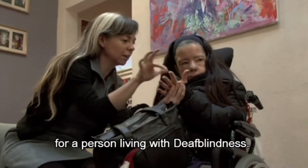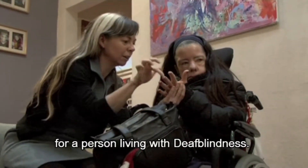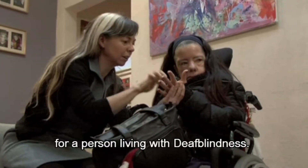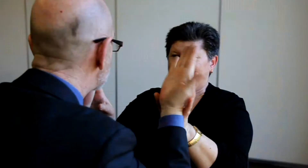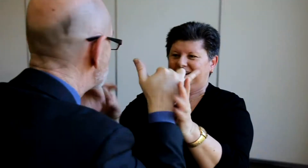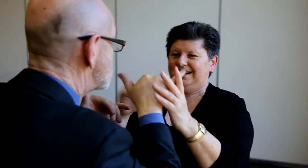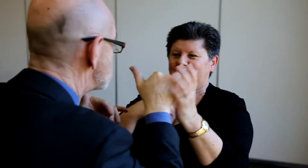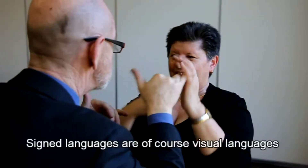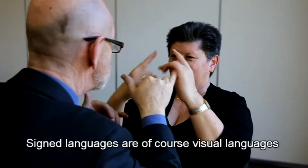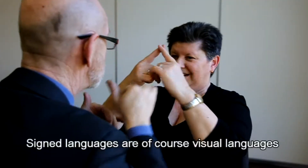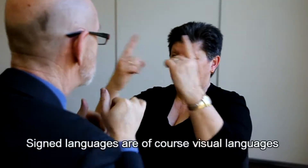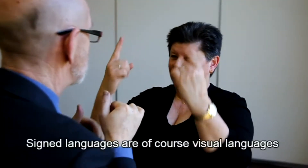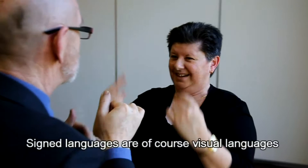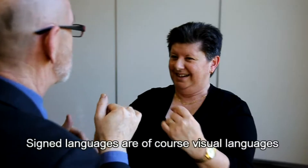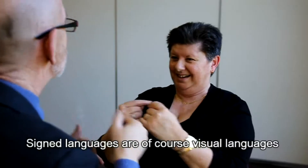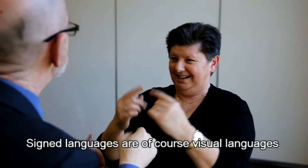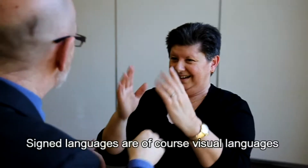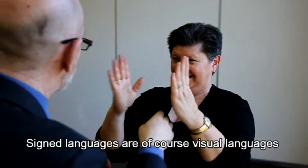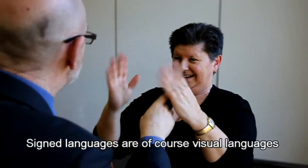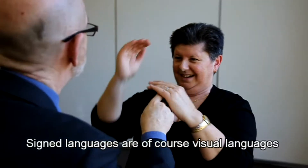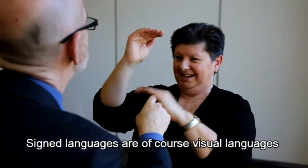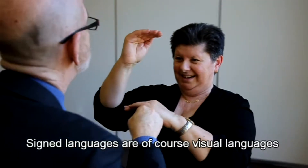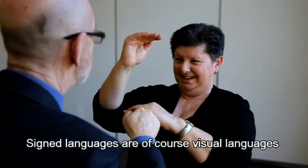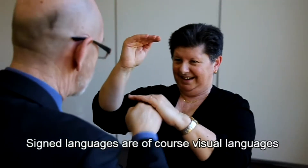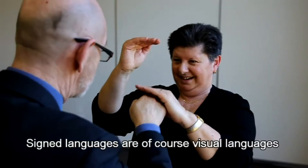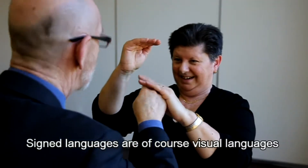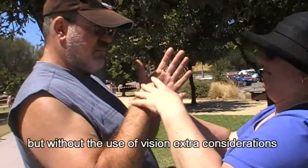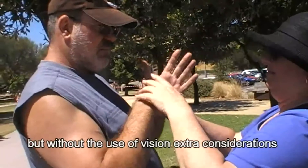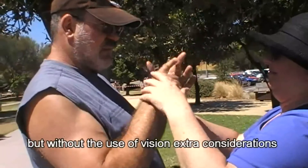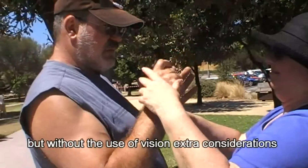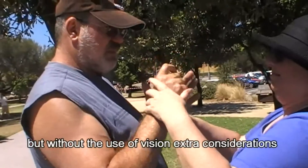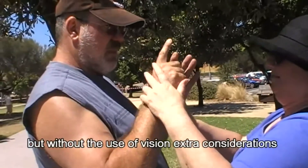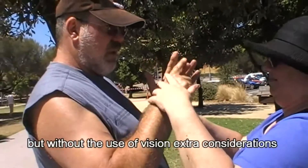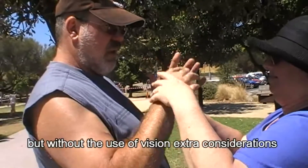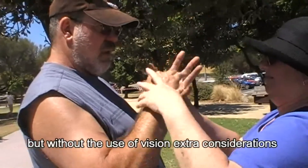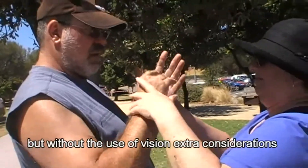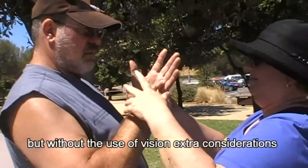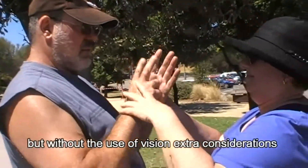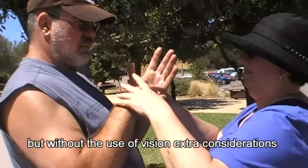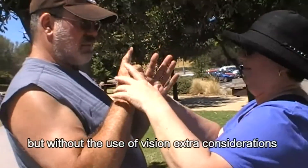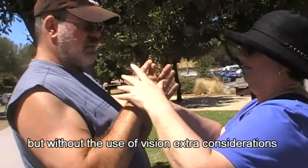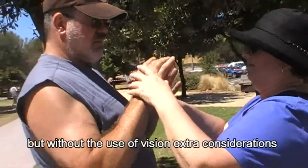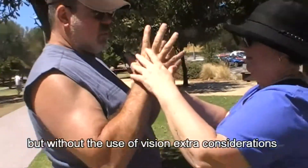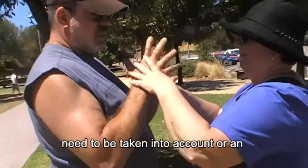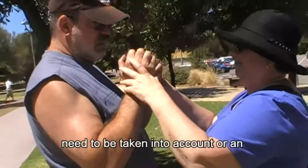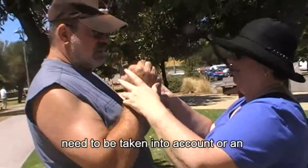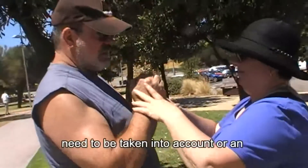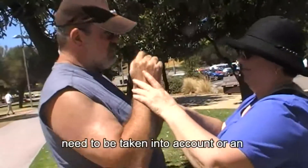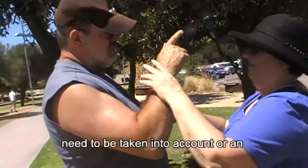deafblindness. Signed languages are of course visual languages, but without the use of vision, extra considerations need to be taken into